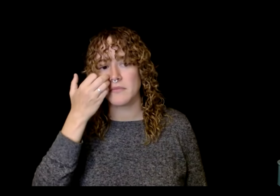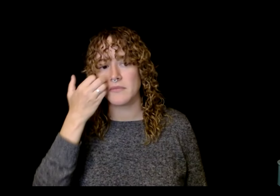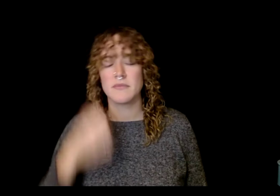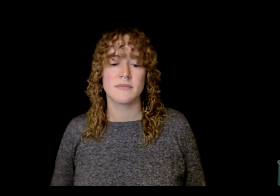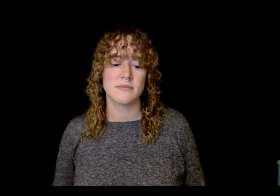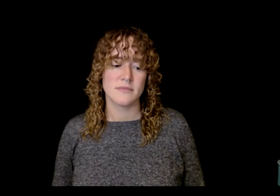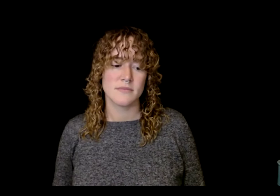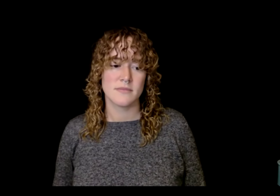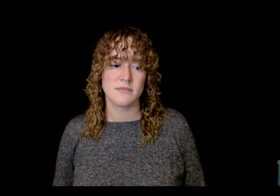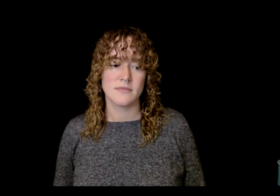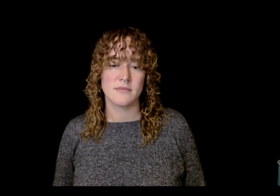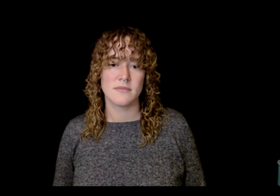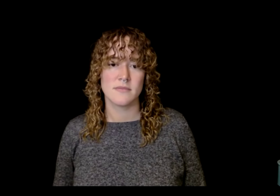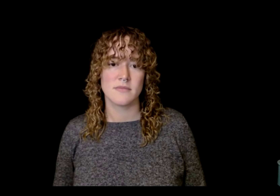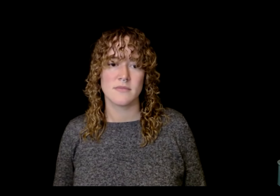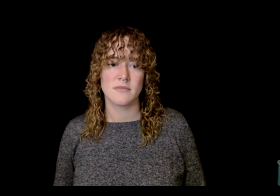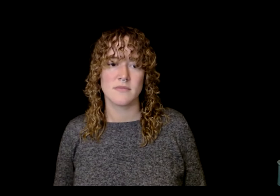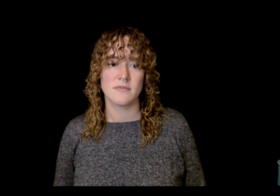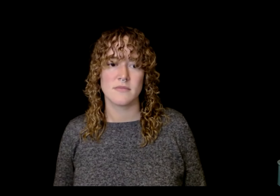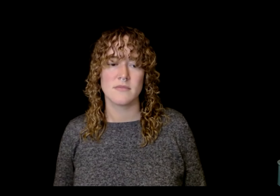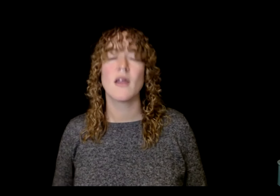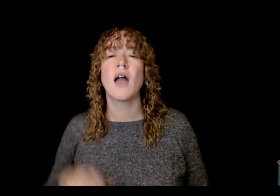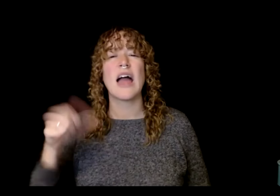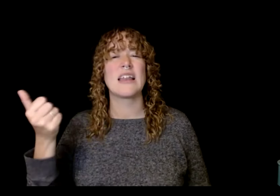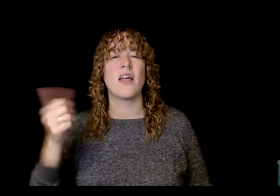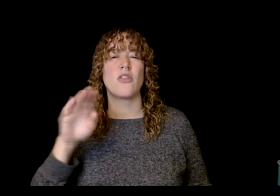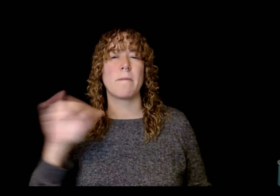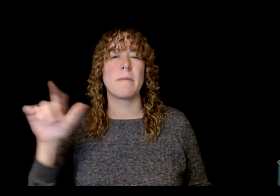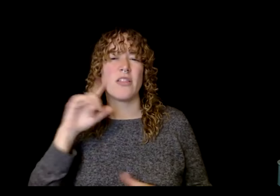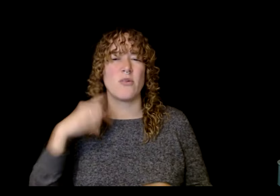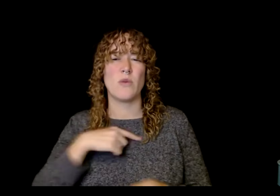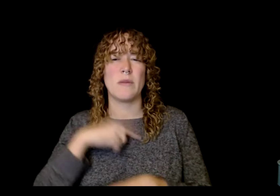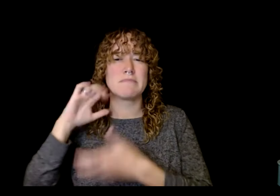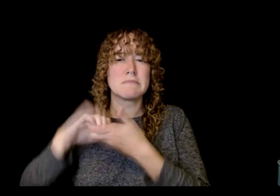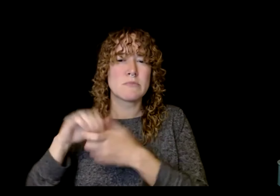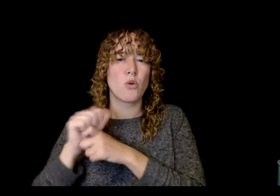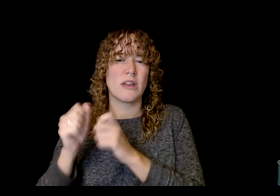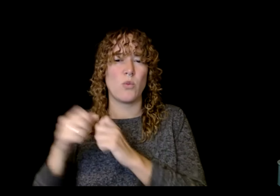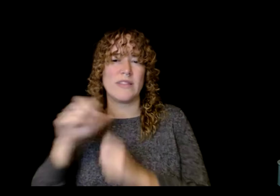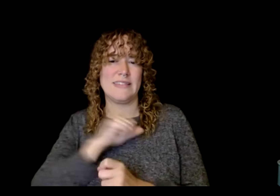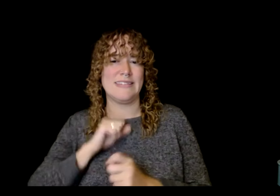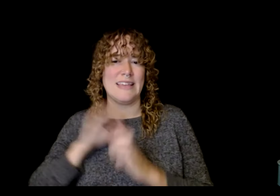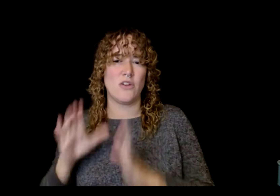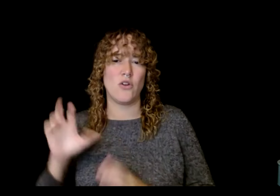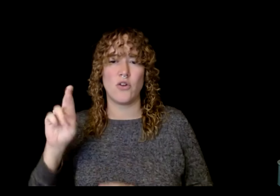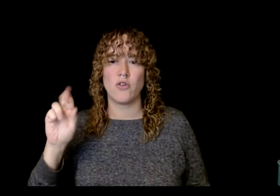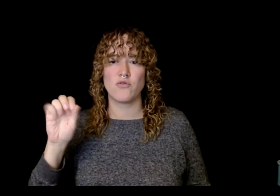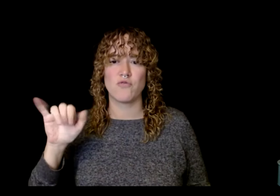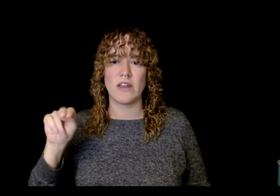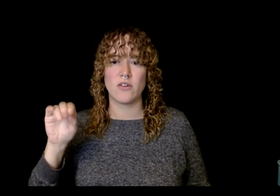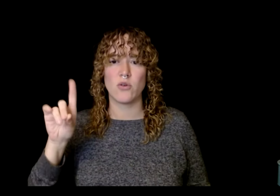Another bill that we've been working on with Senator Reynolds, I'm not sure if some of you are following, but she